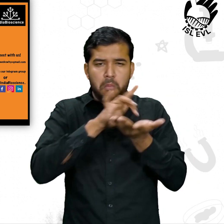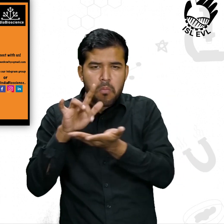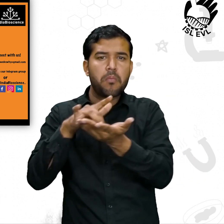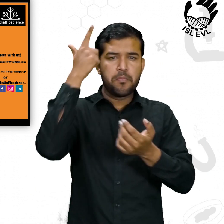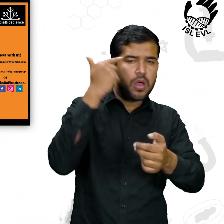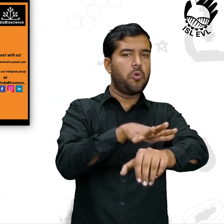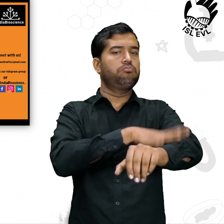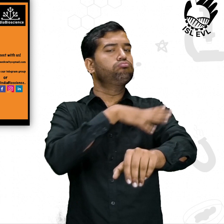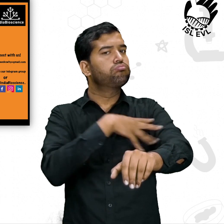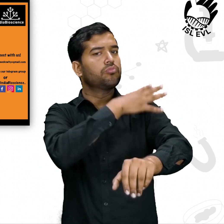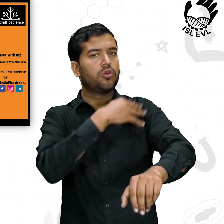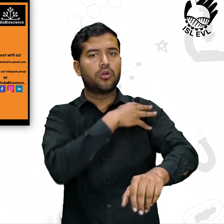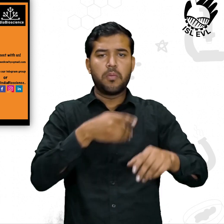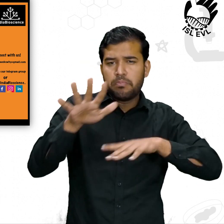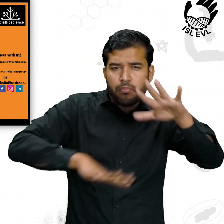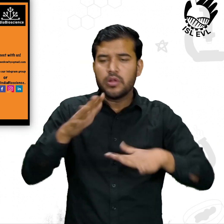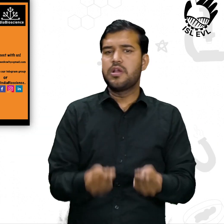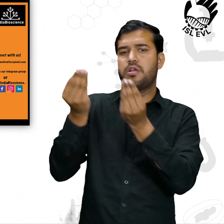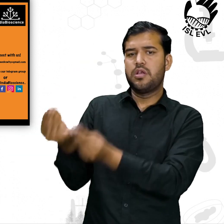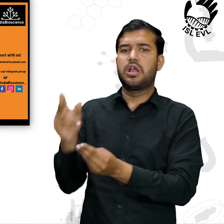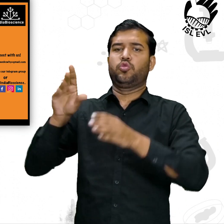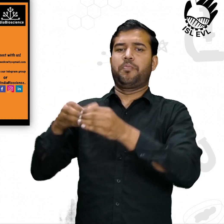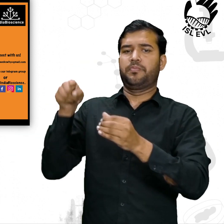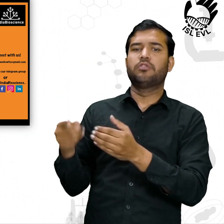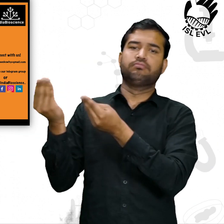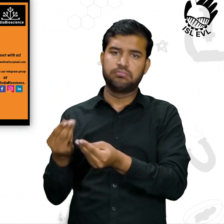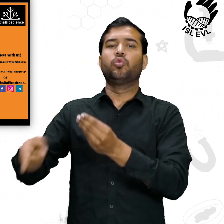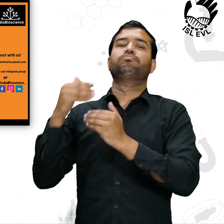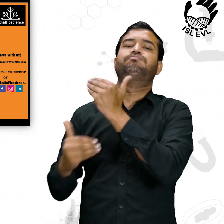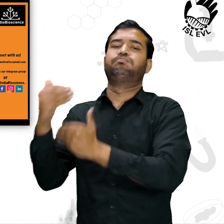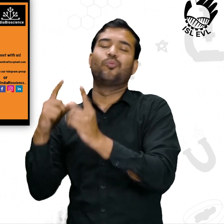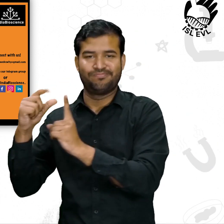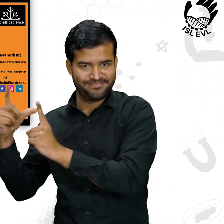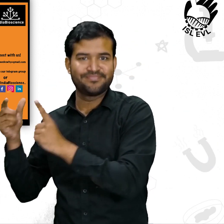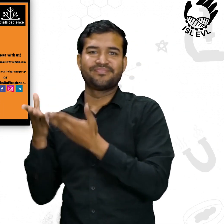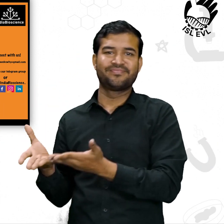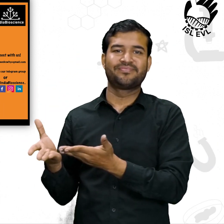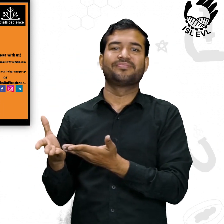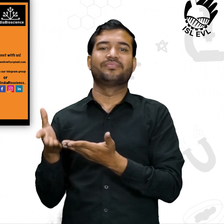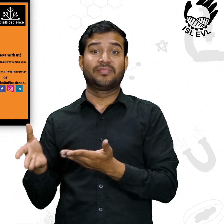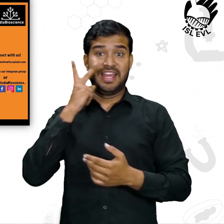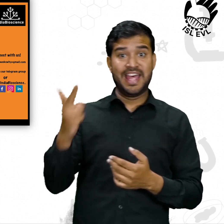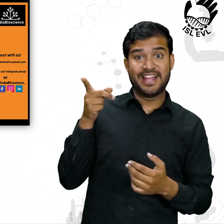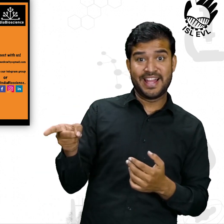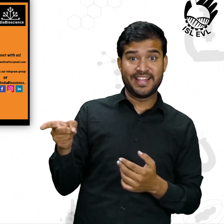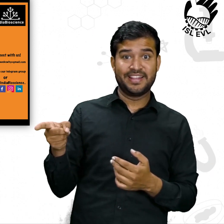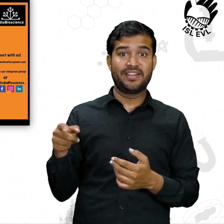it possible that the stripe pattern starts to appear on tiger's skin even before birth? Yes, Utsuka. And that's